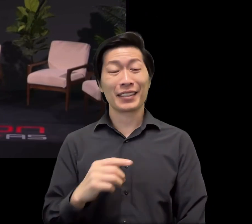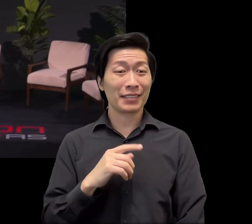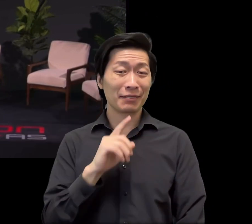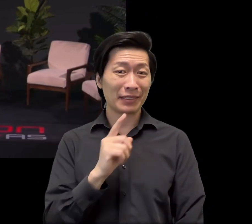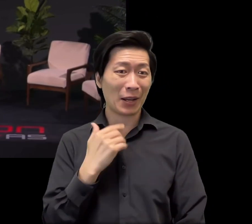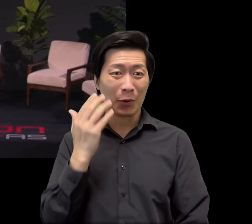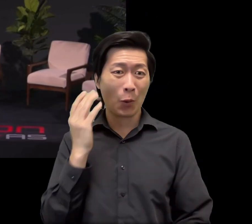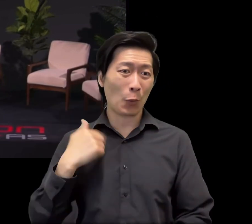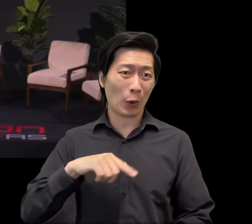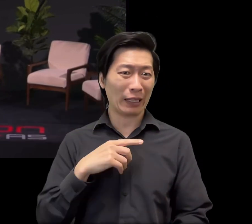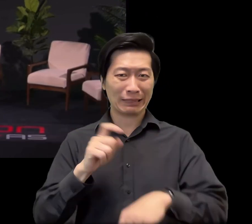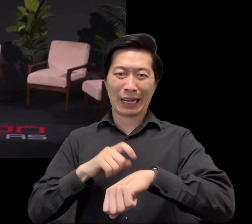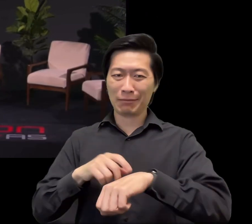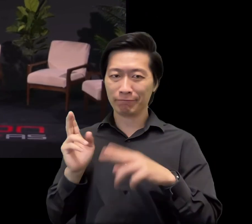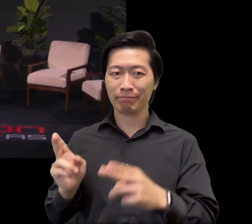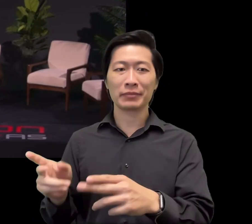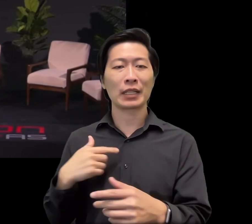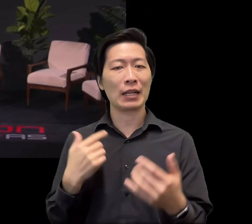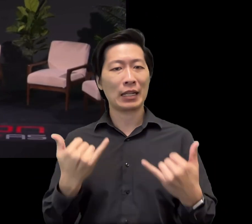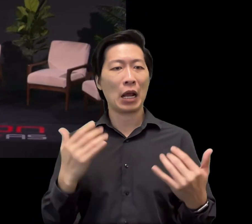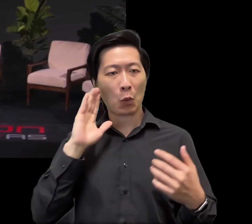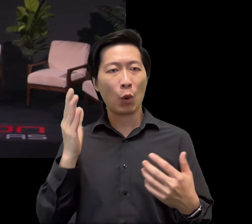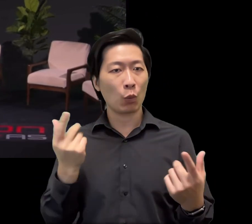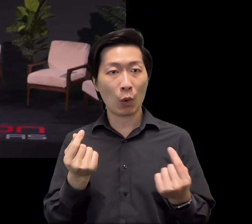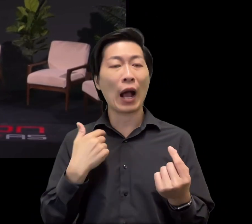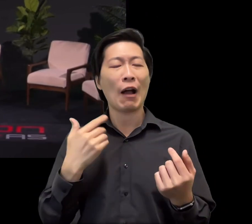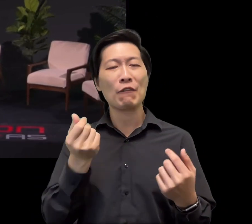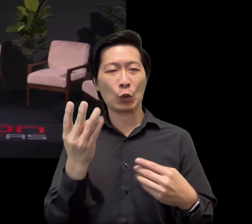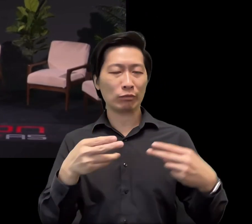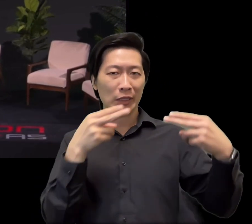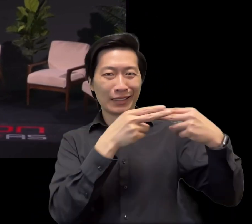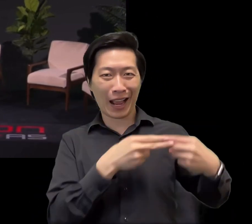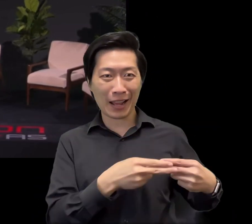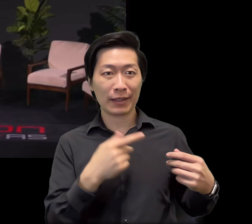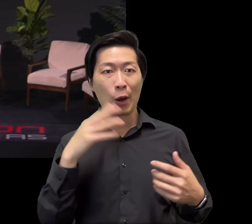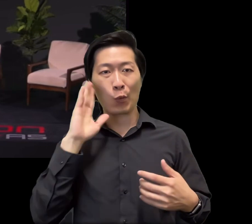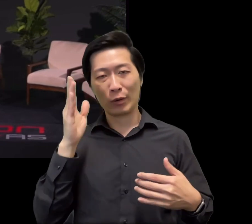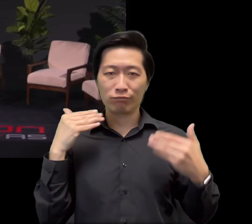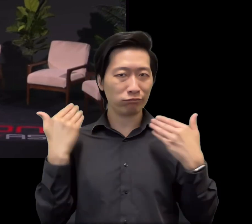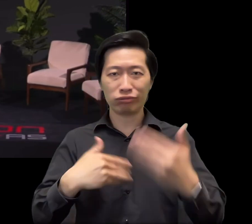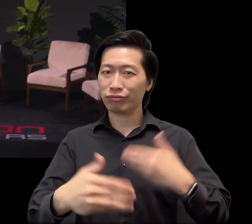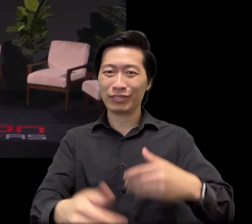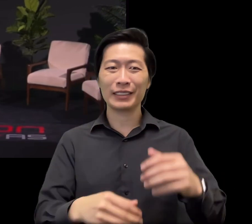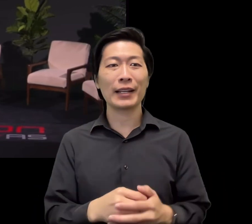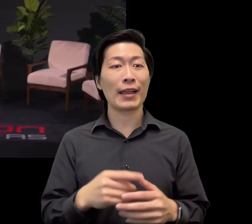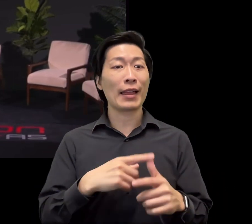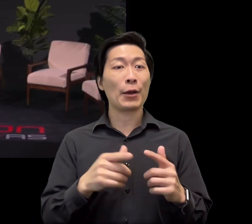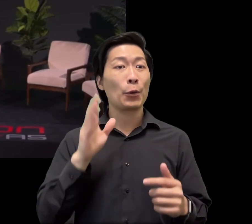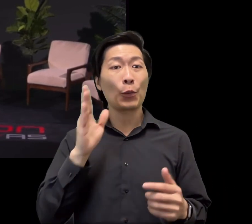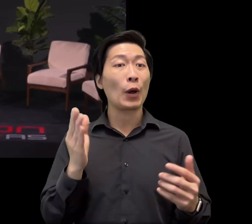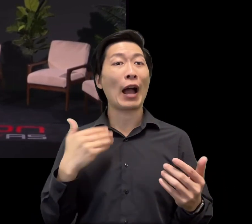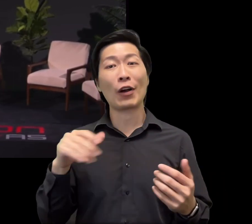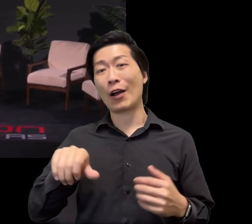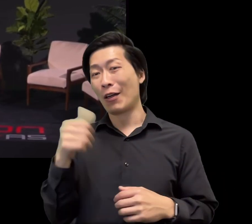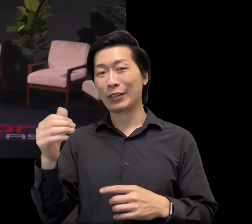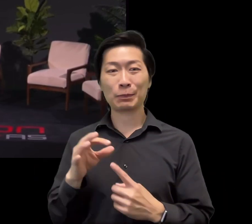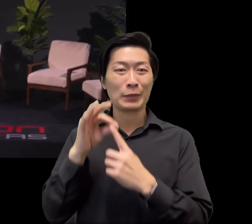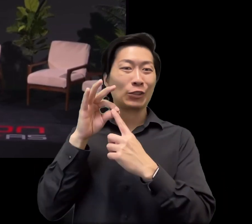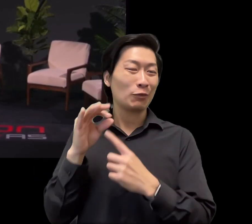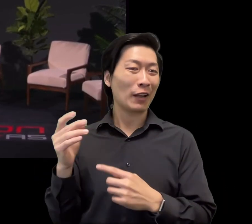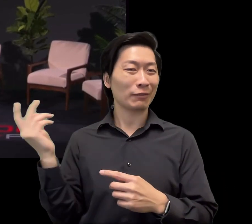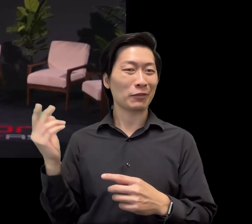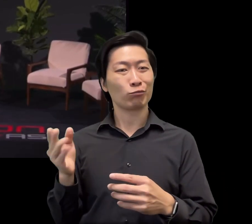Yeah. All right, and I know we're kind of like pressed for time, so I'm just gonna I have some slides, and I'm just gonna blast through them, and then we're gonna get